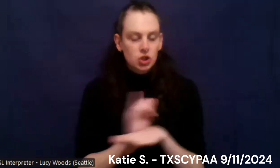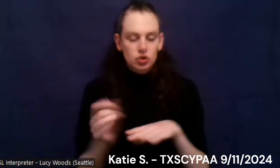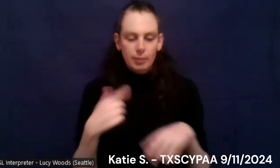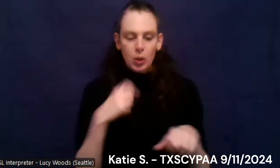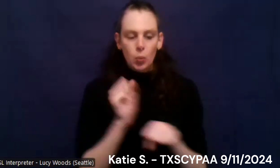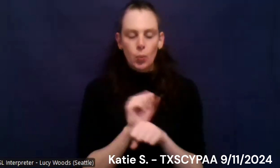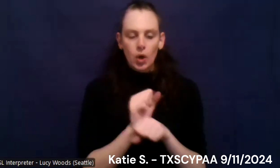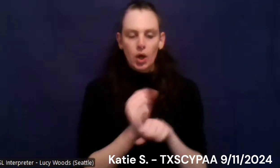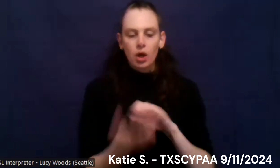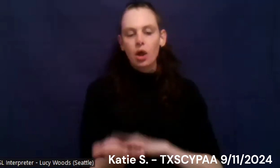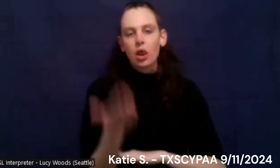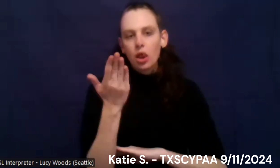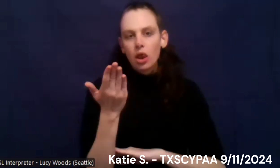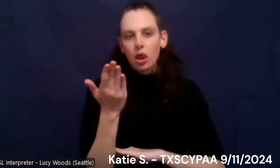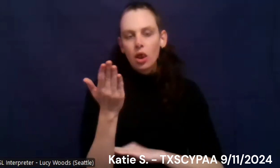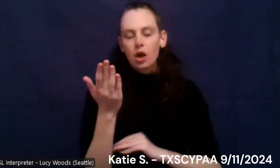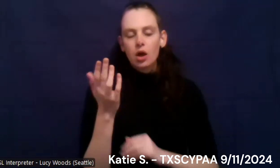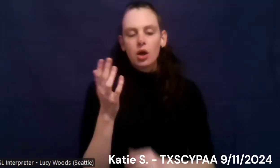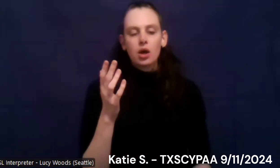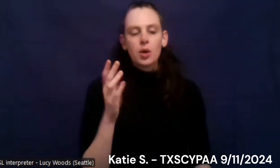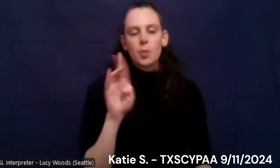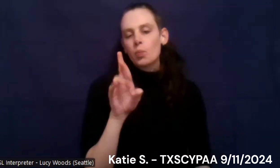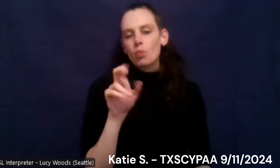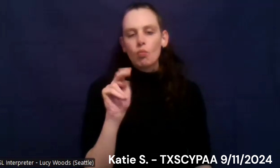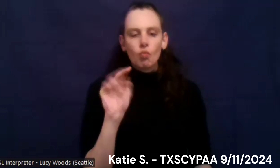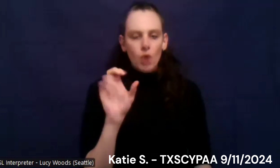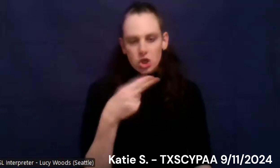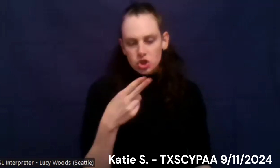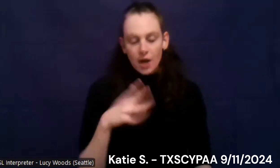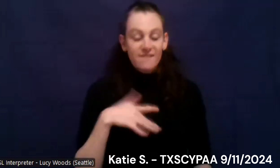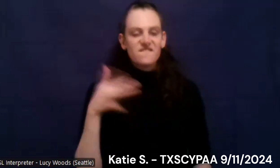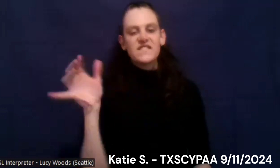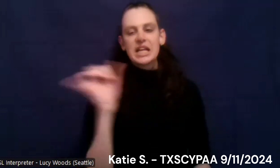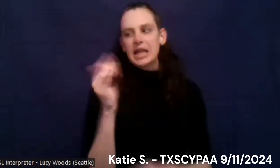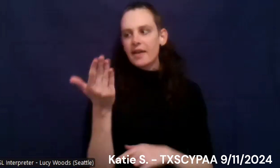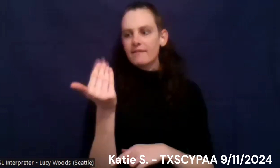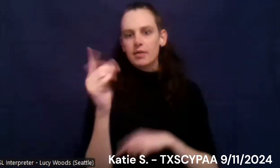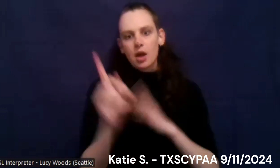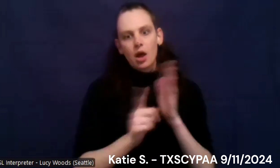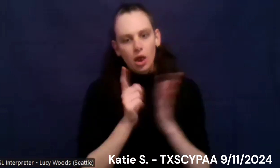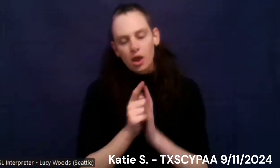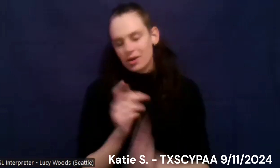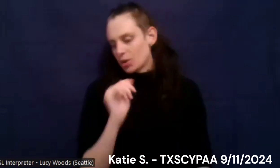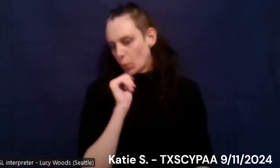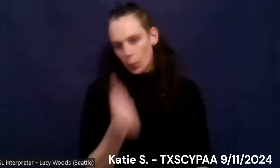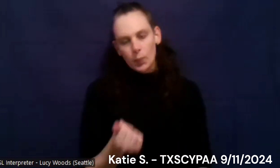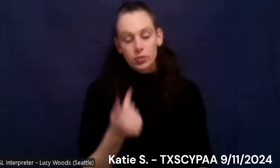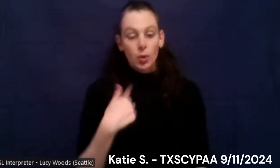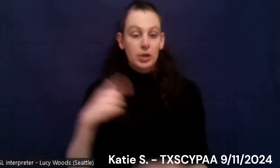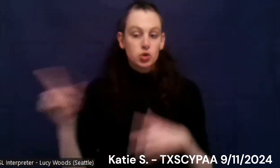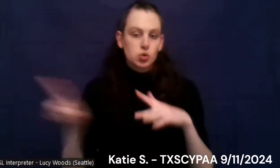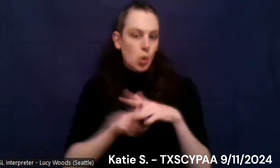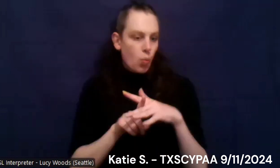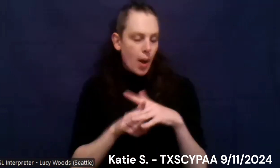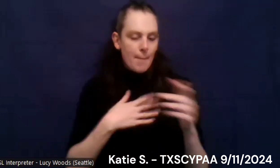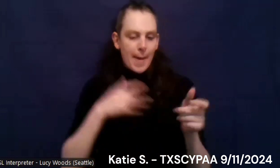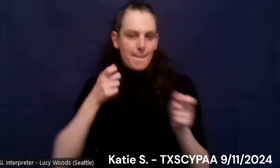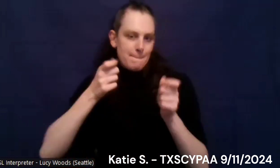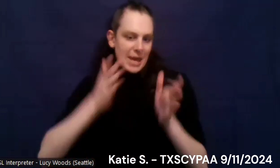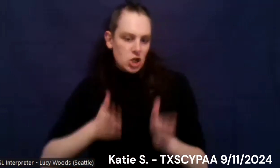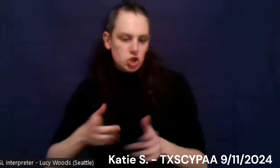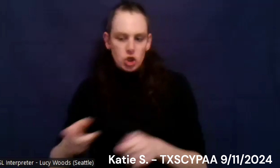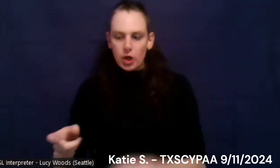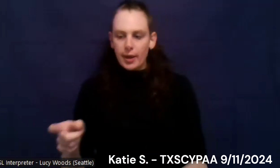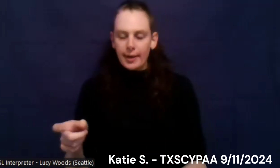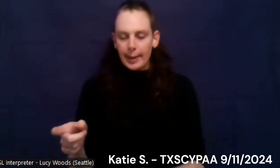they at least felt 15 hours long. But I would come in and they would give me tequila shots. My managers, my GM, all